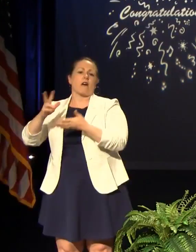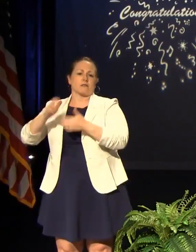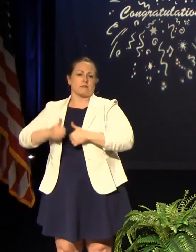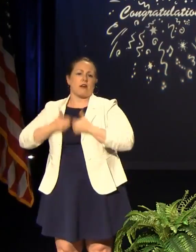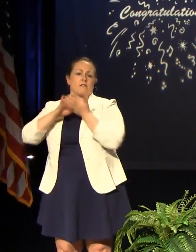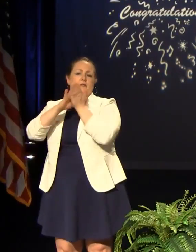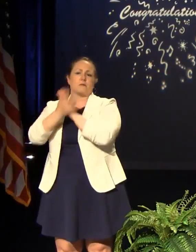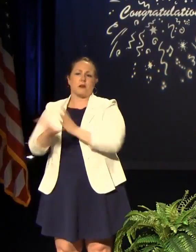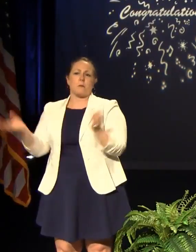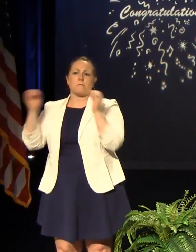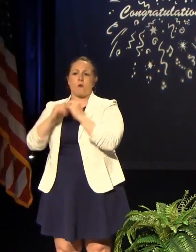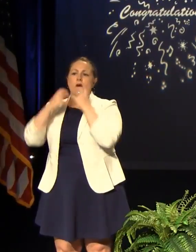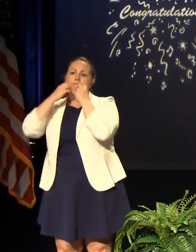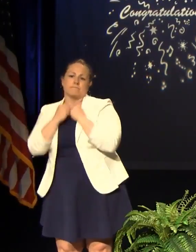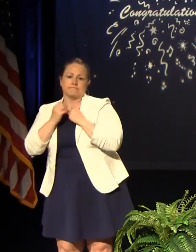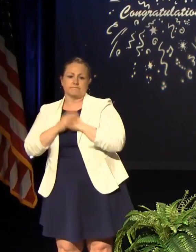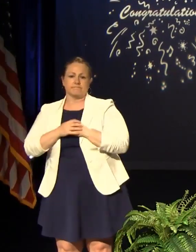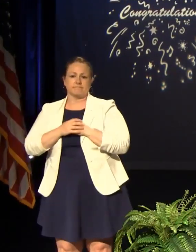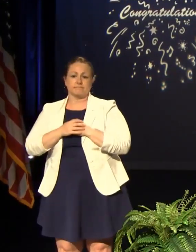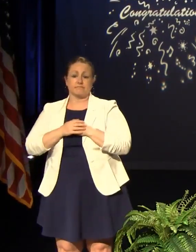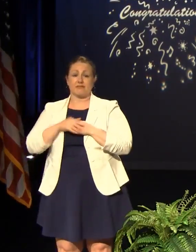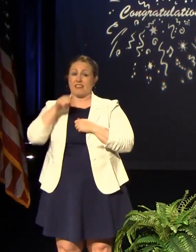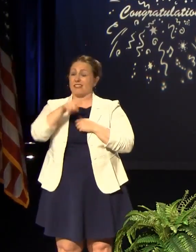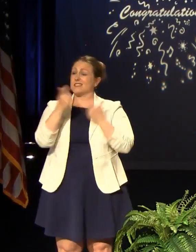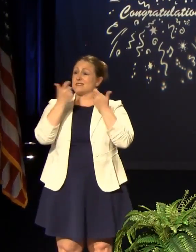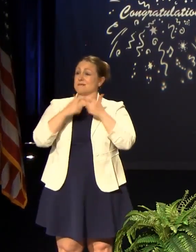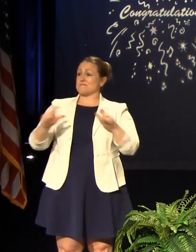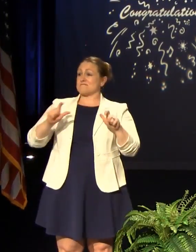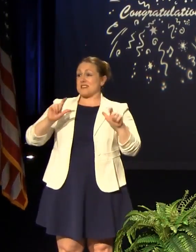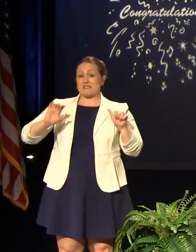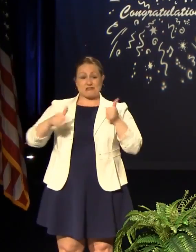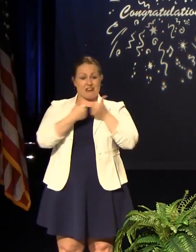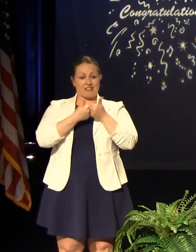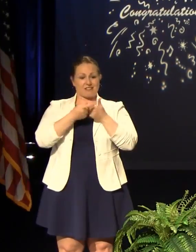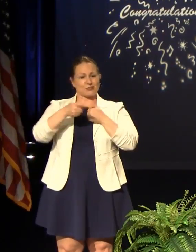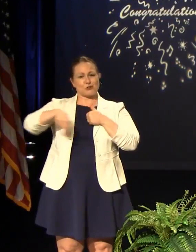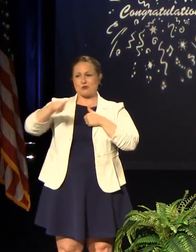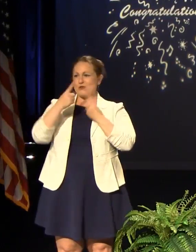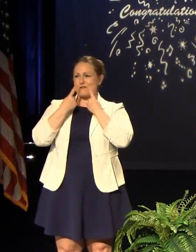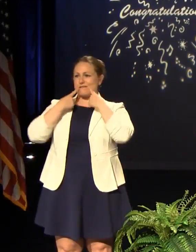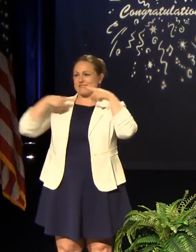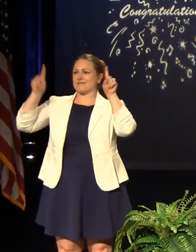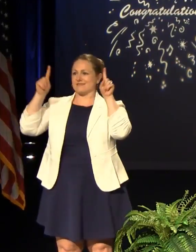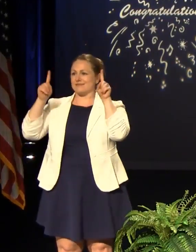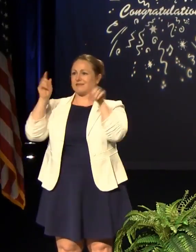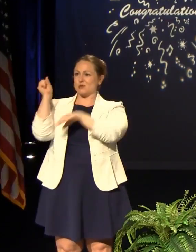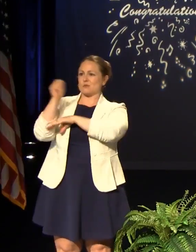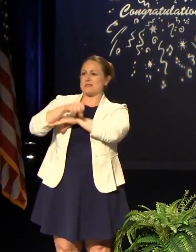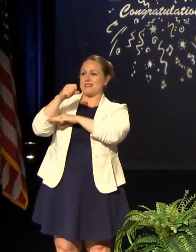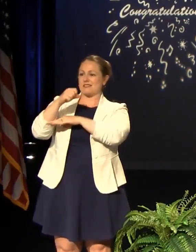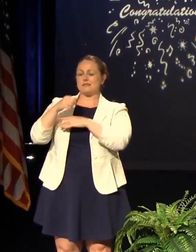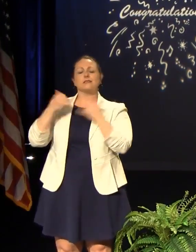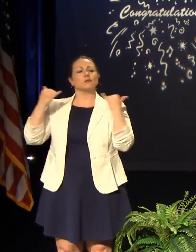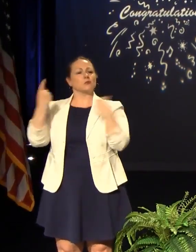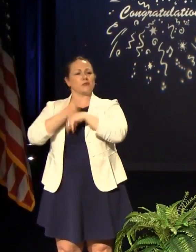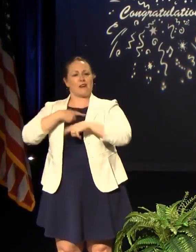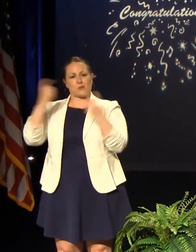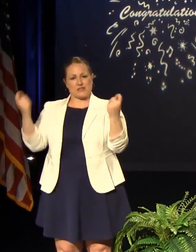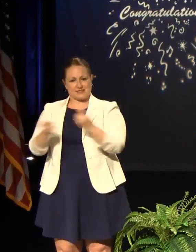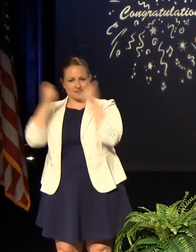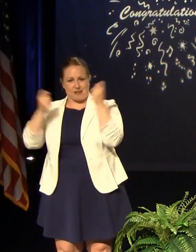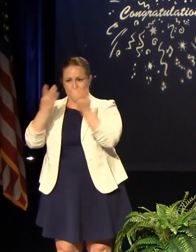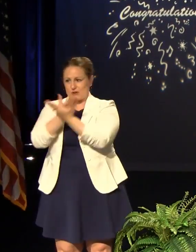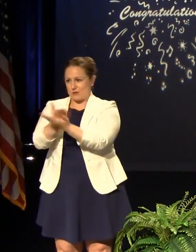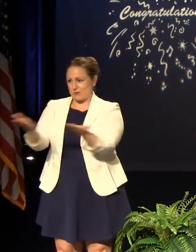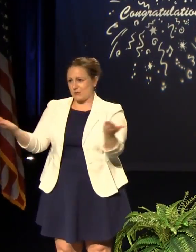overcome one big challenge, and our celebration today gives it meaning. So now, my simple